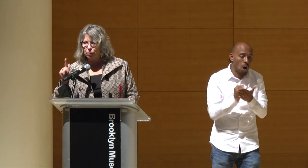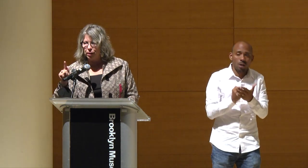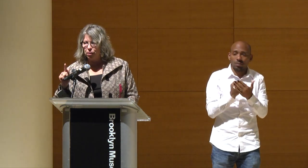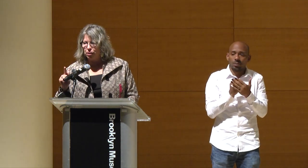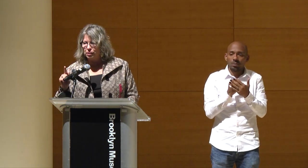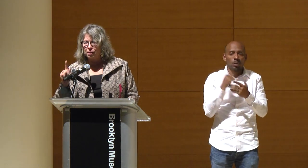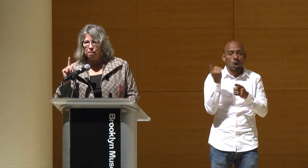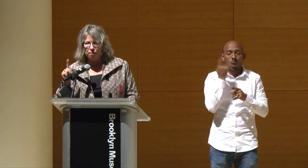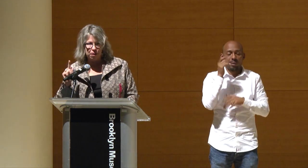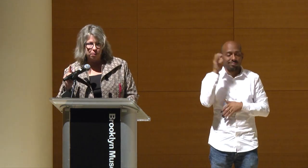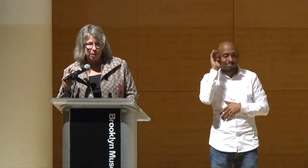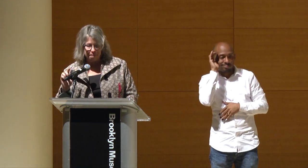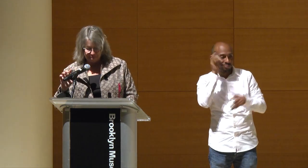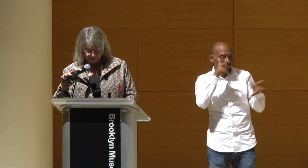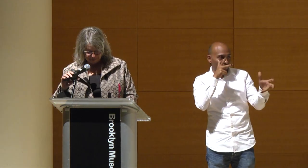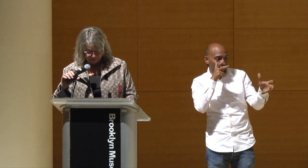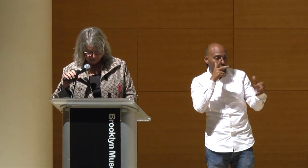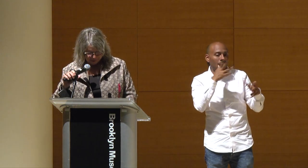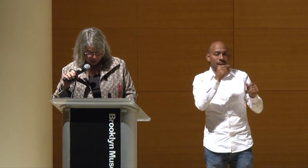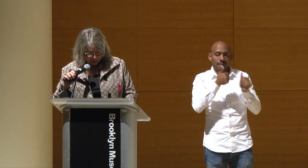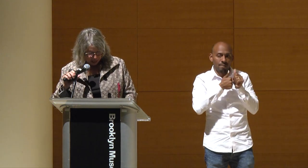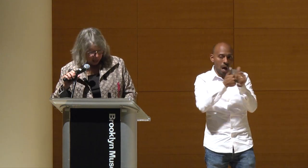listen to the great artists and follow them.